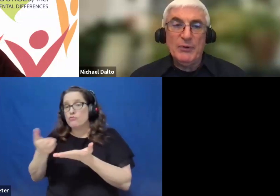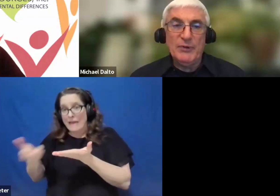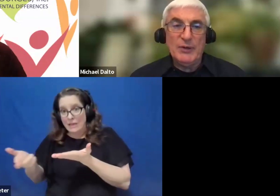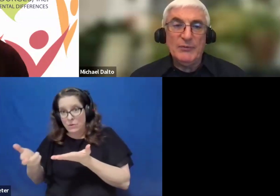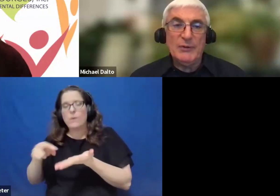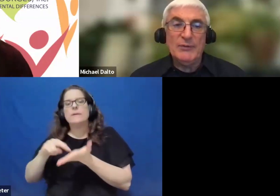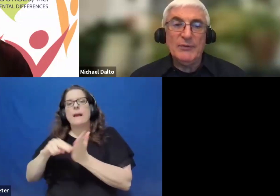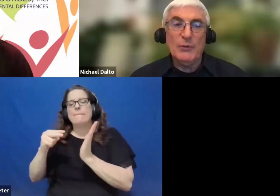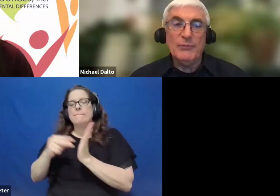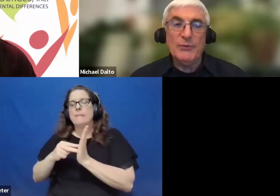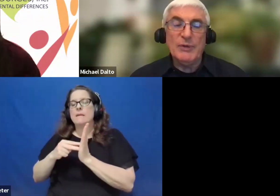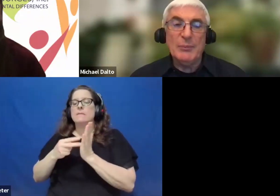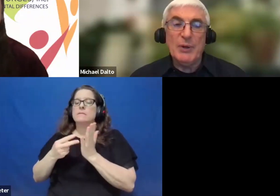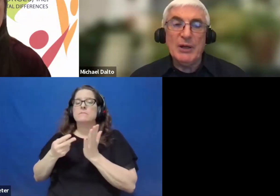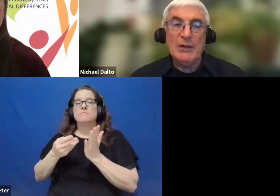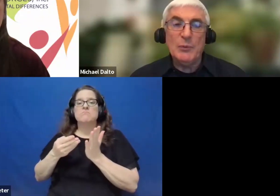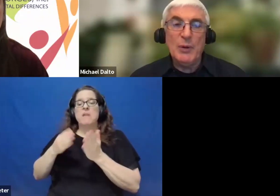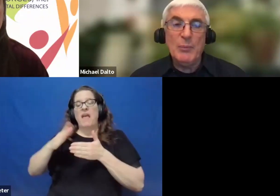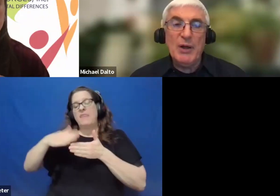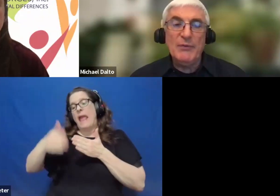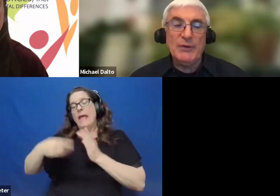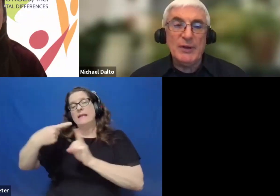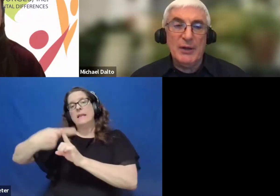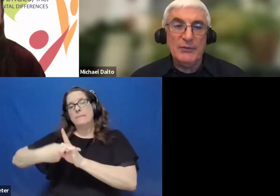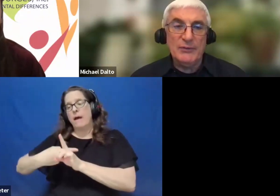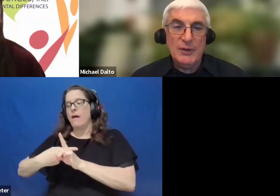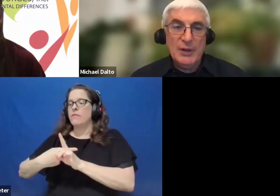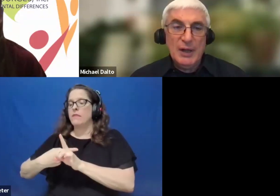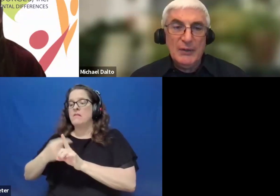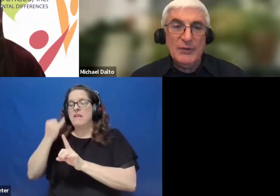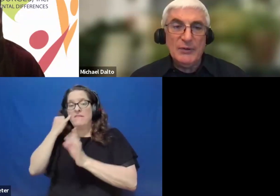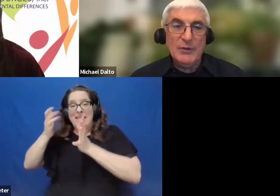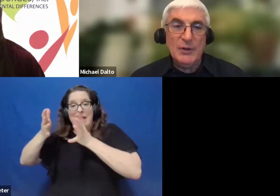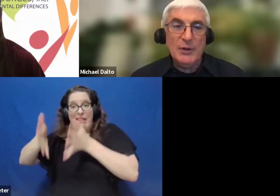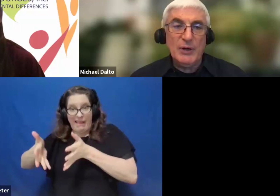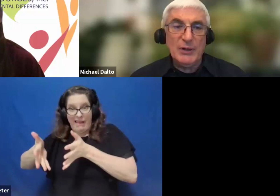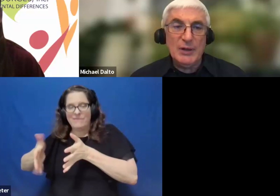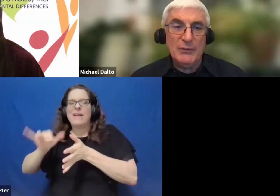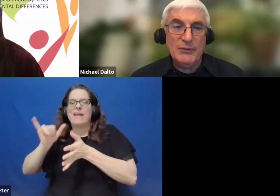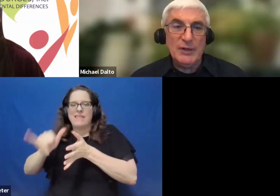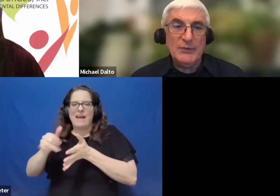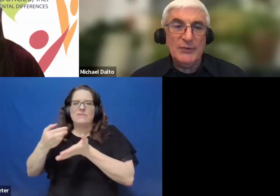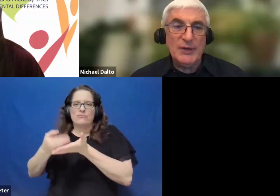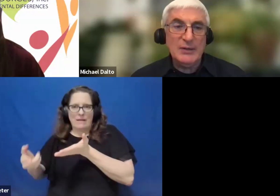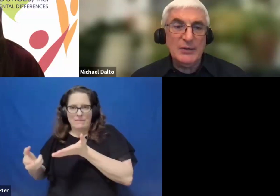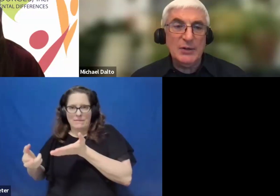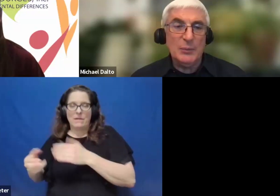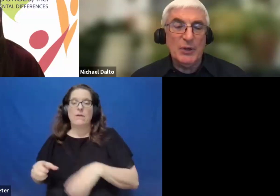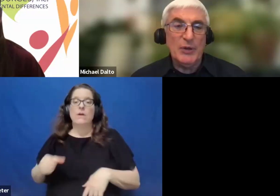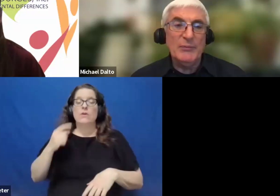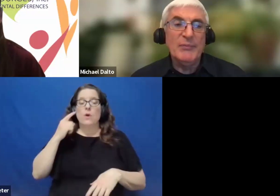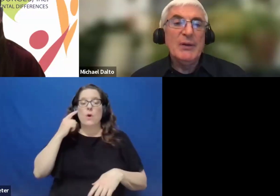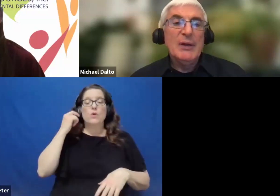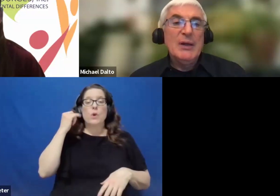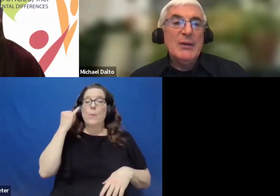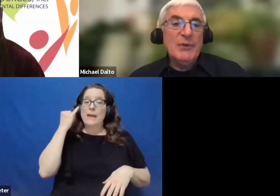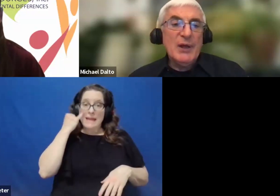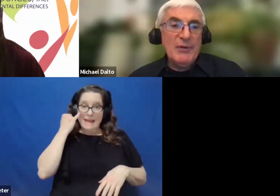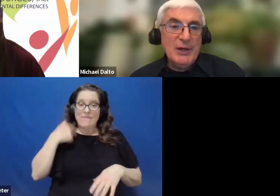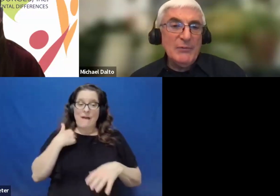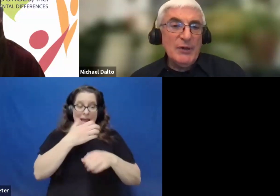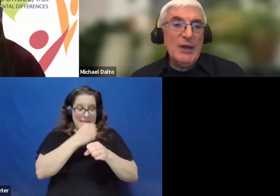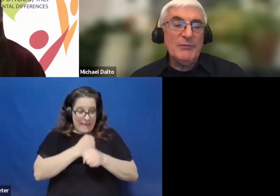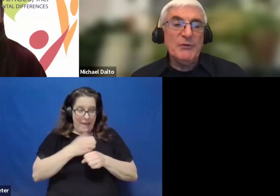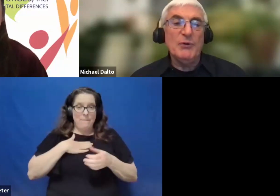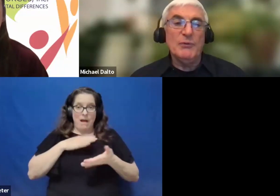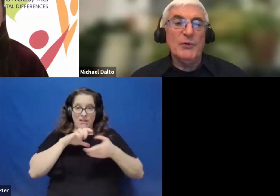they received it. So if you get money in one month, it counts as income and it counts against the income limit. If you have